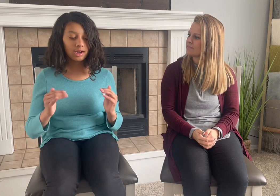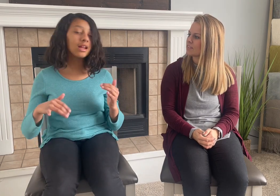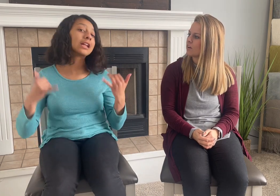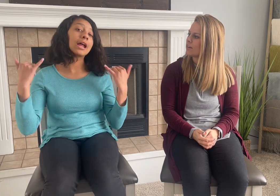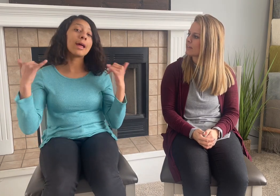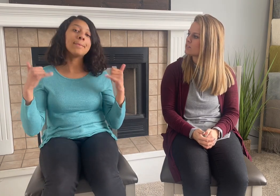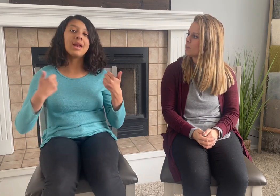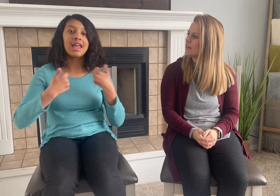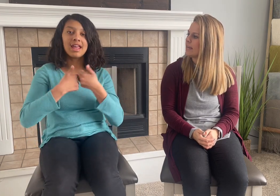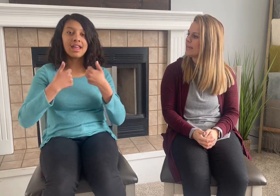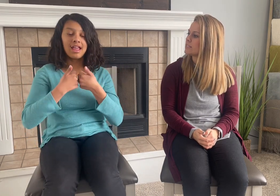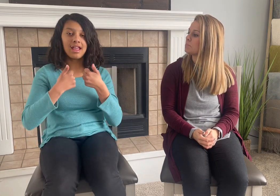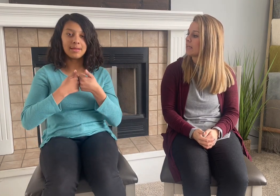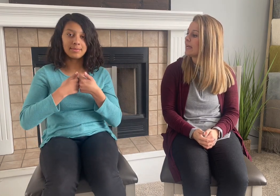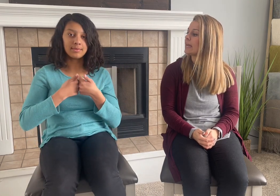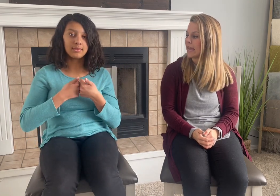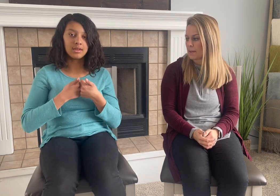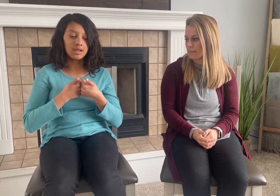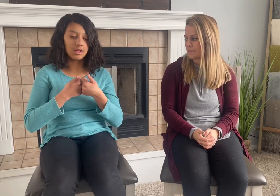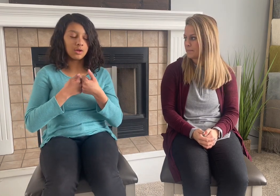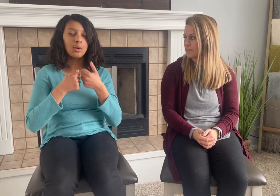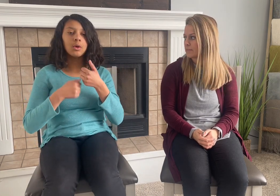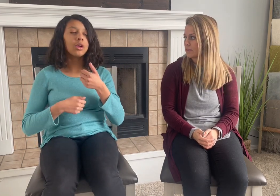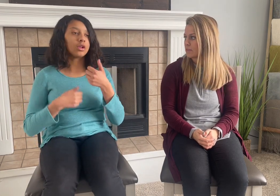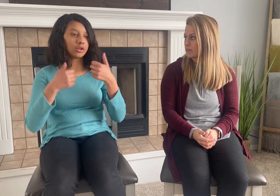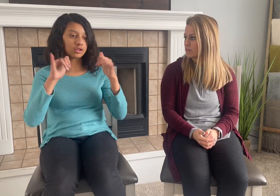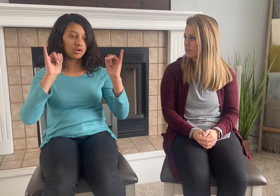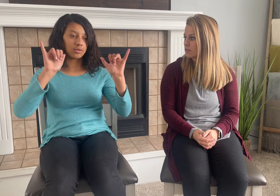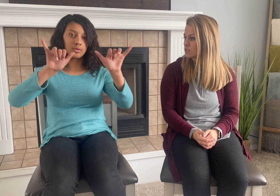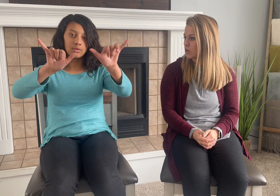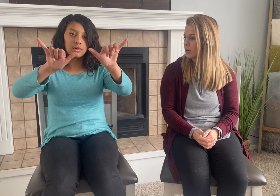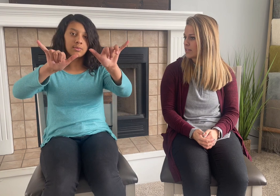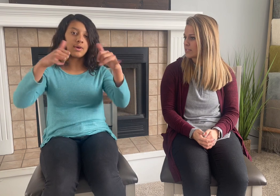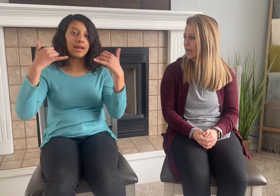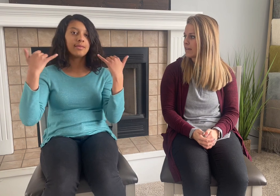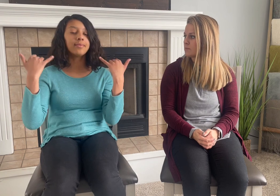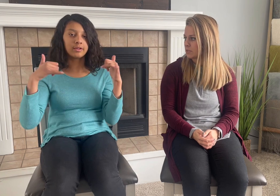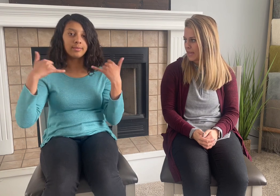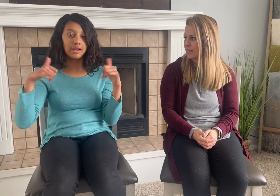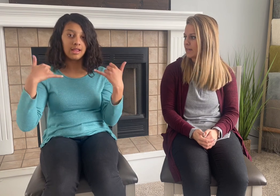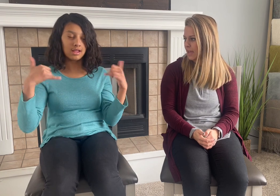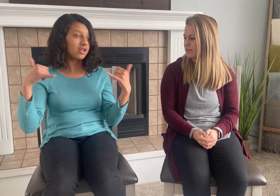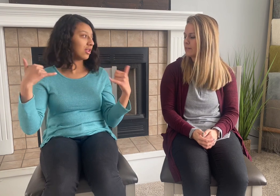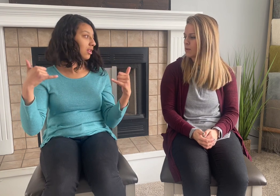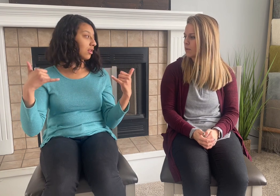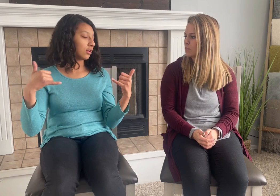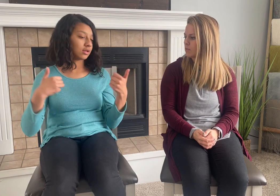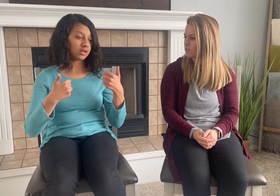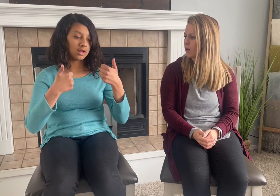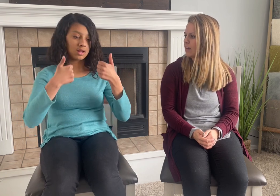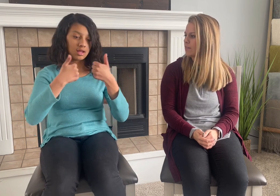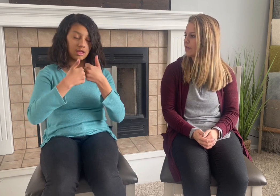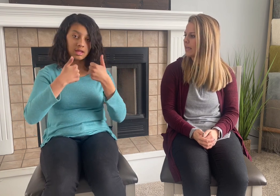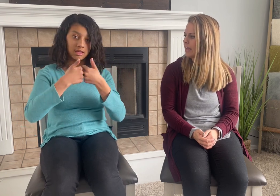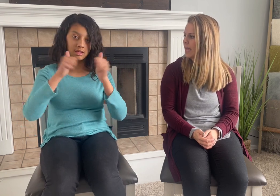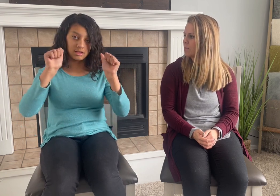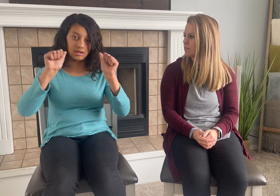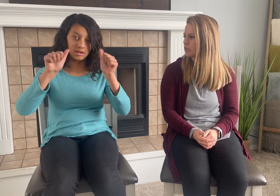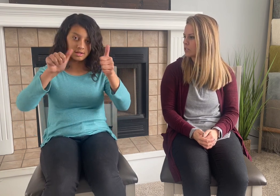Our next one is play game. So you're going to sign play again, like we did before. And then game, you're just